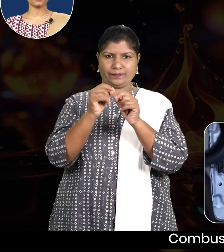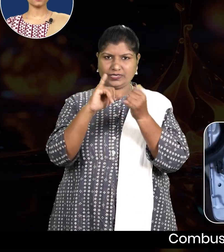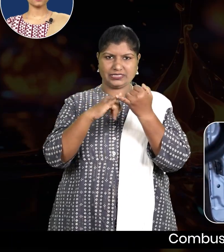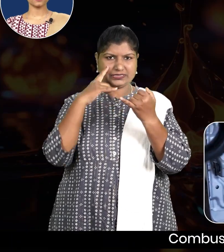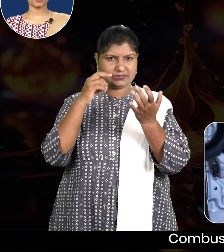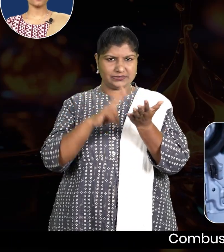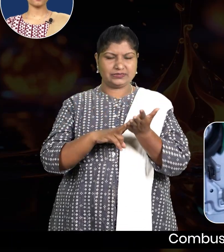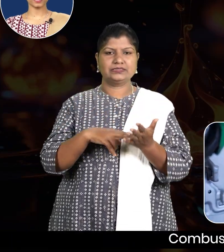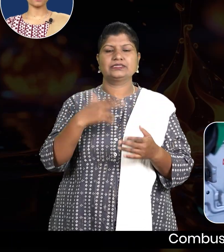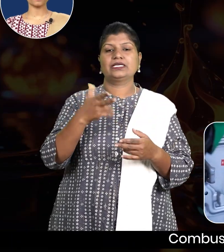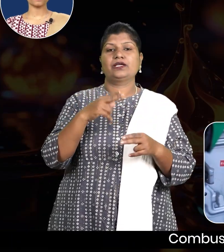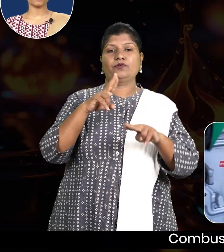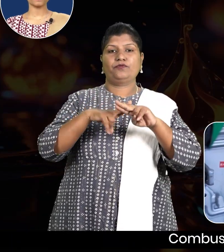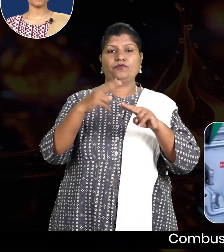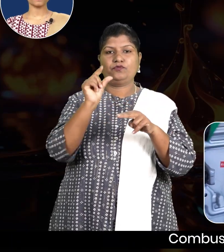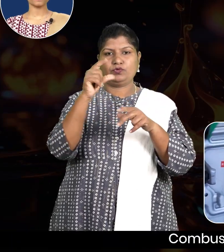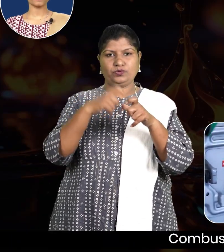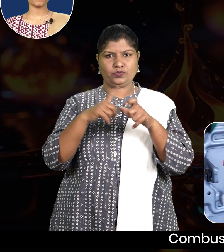fuel and flame.